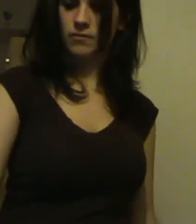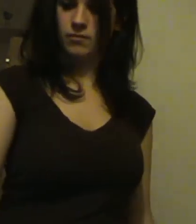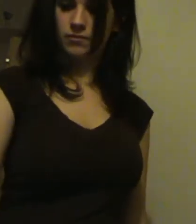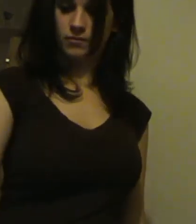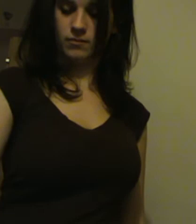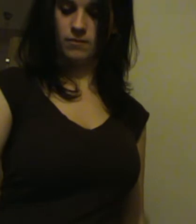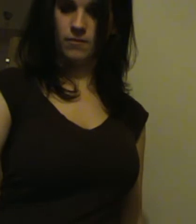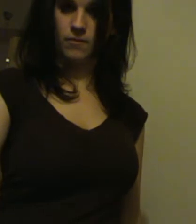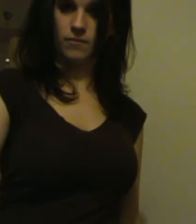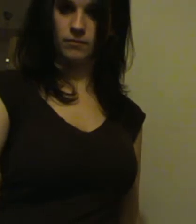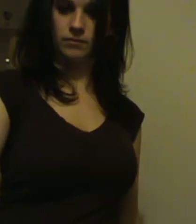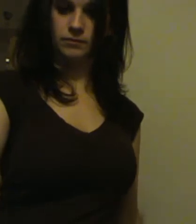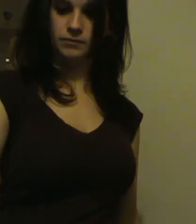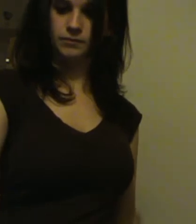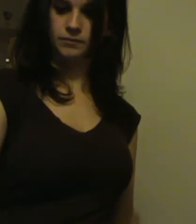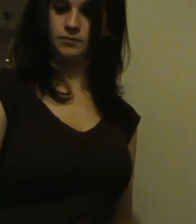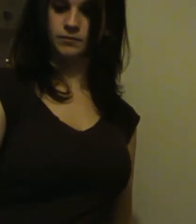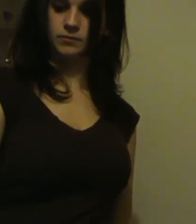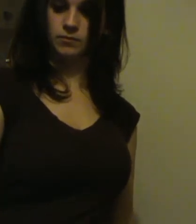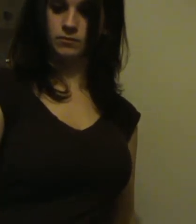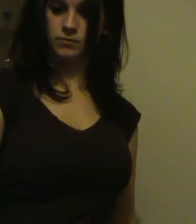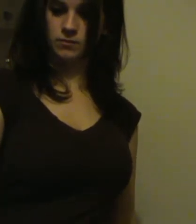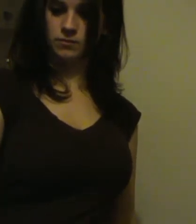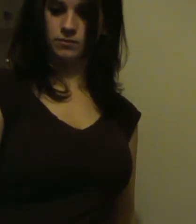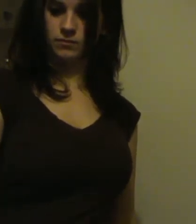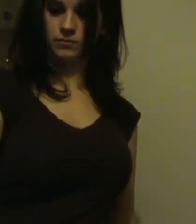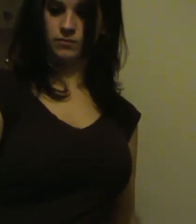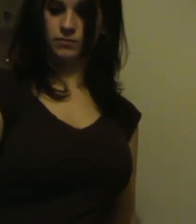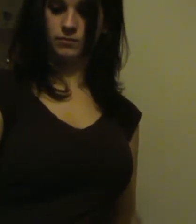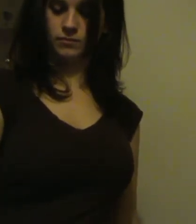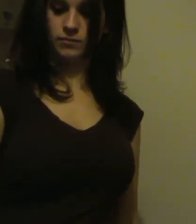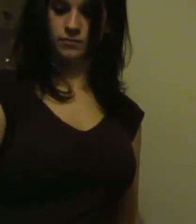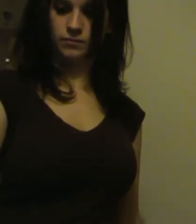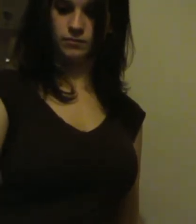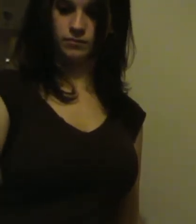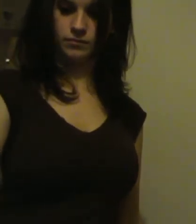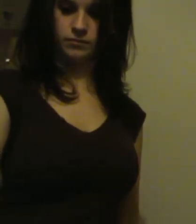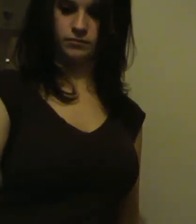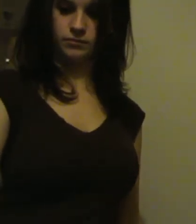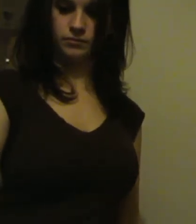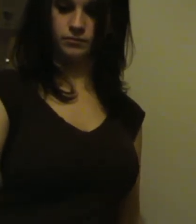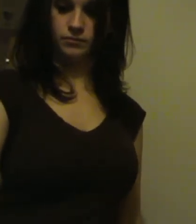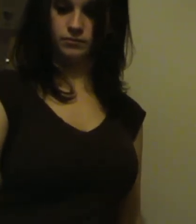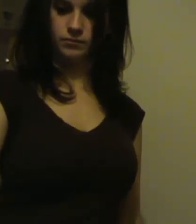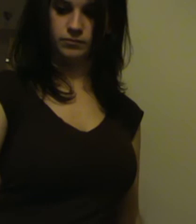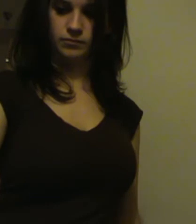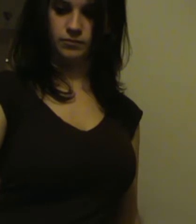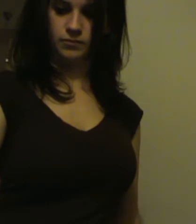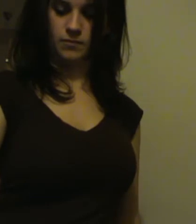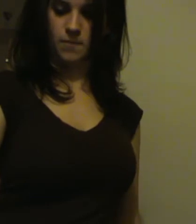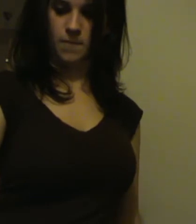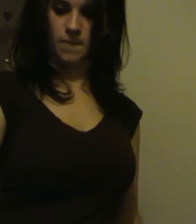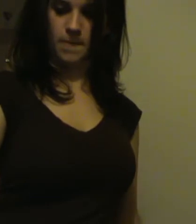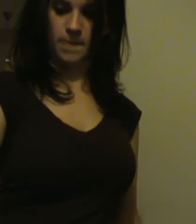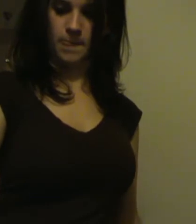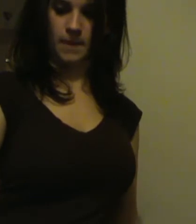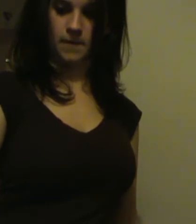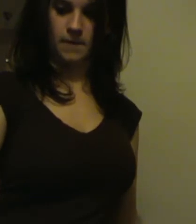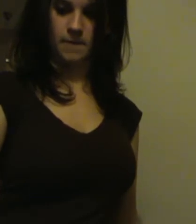So just to demonstrate that again, you would cut the food, the knife would go on the upper edge, you would transfer the fork over to the right